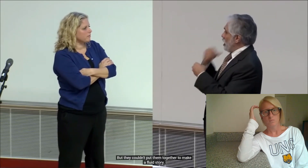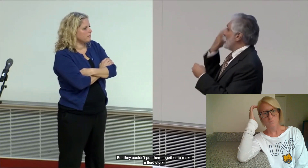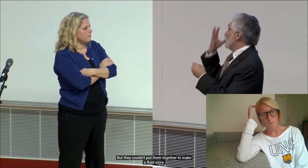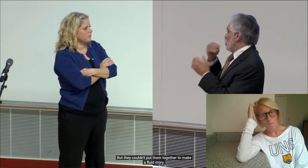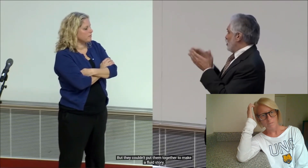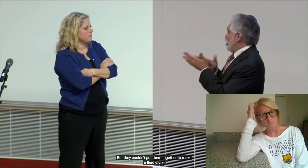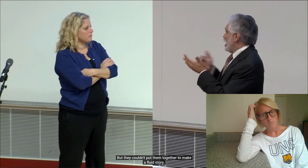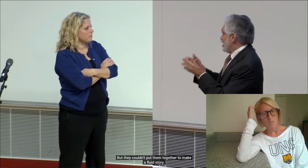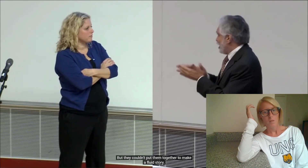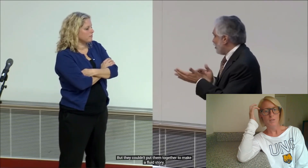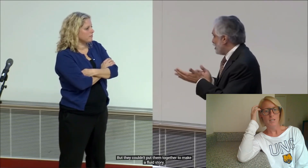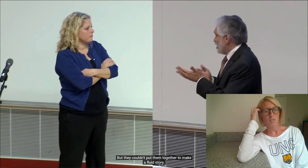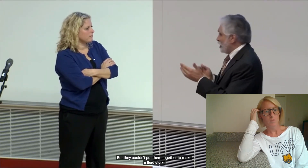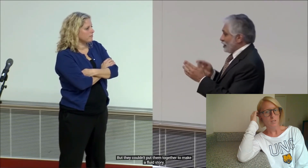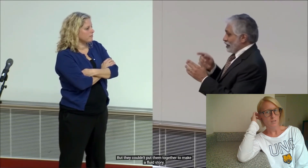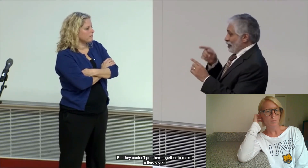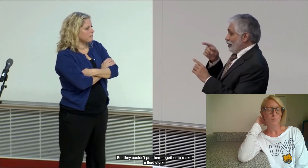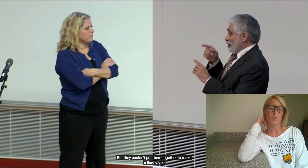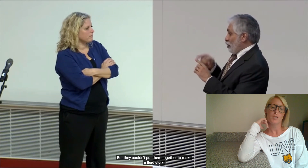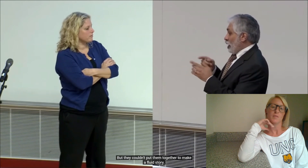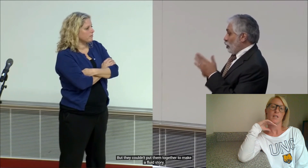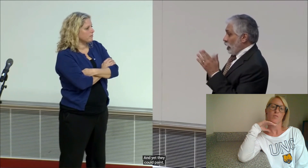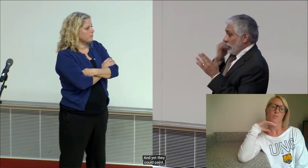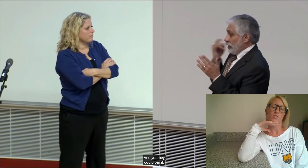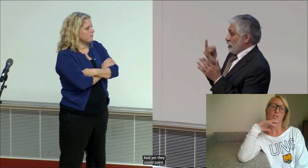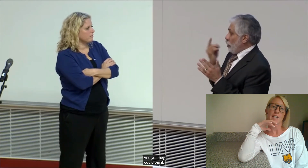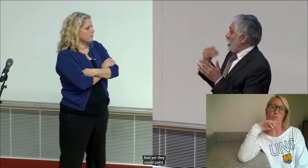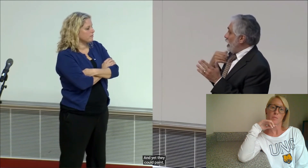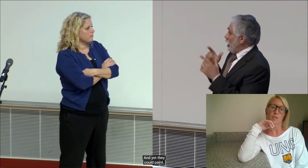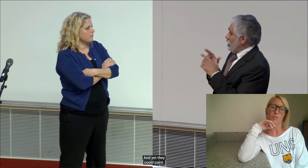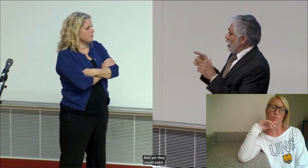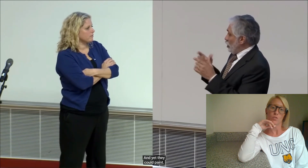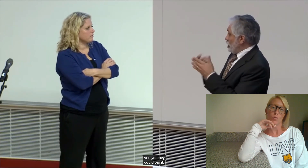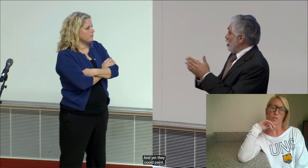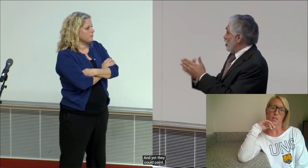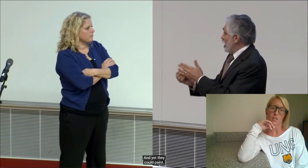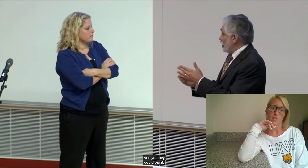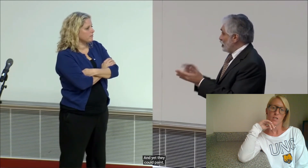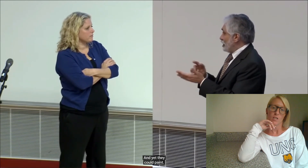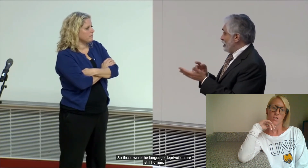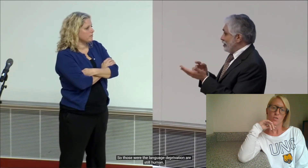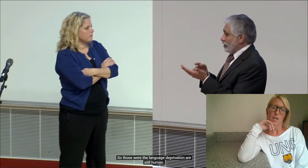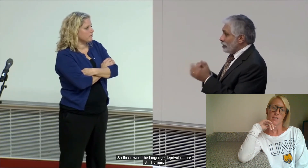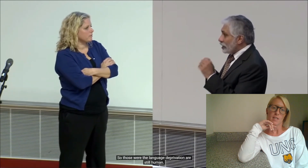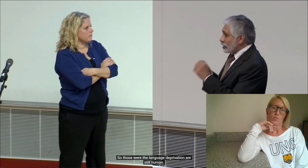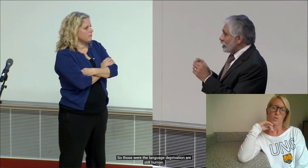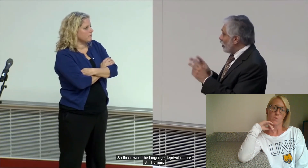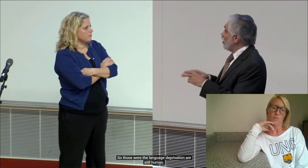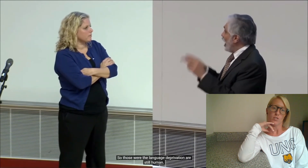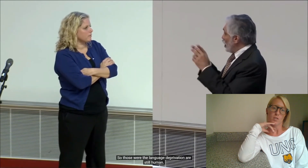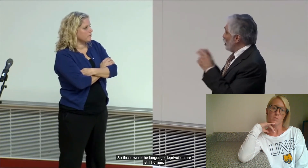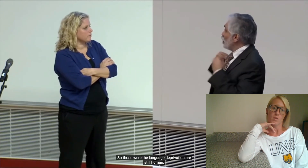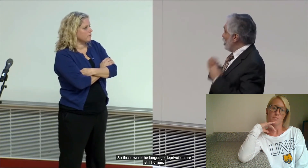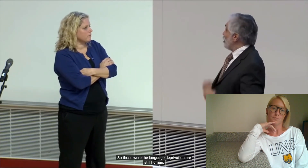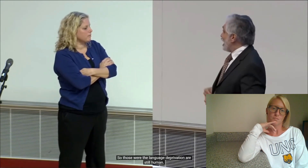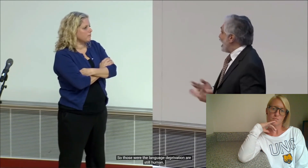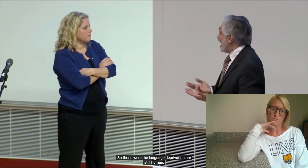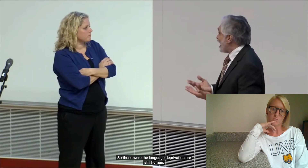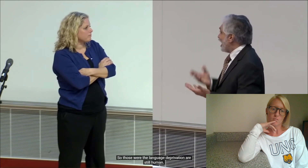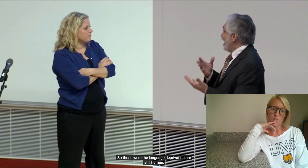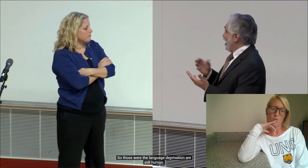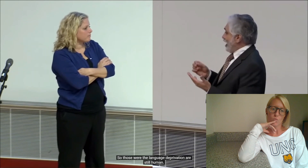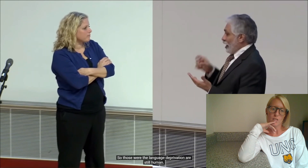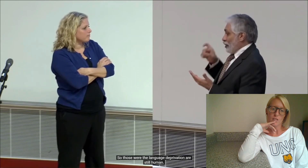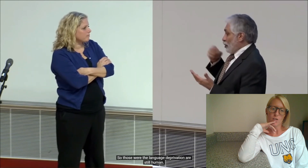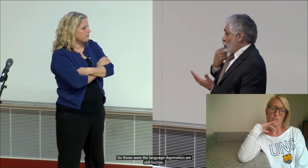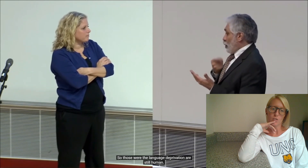they couldn't put them together to make a fluent story. And yet they could paint. To make a fluid story. So those So with that is language deprivation, but